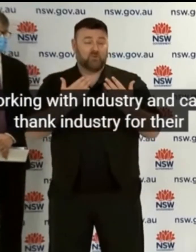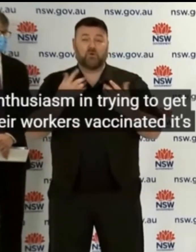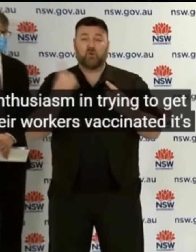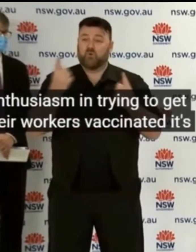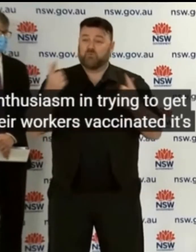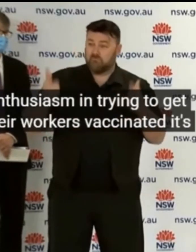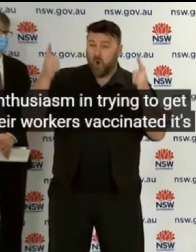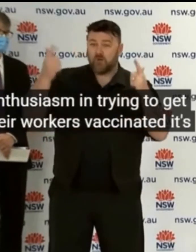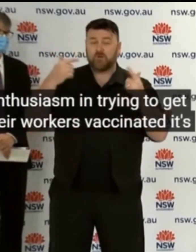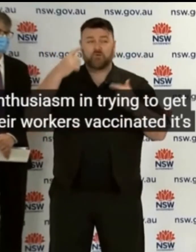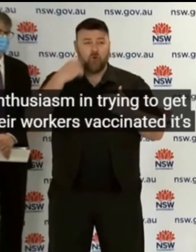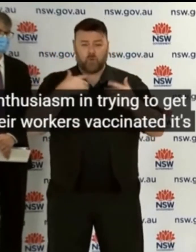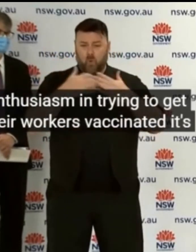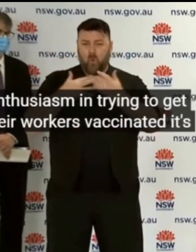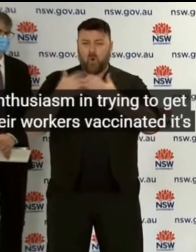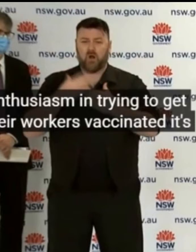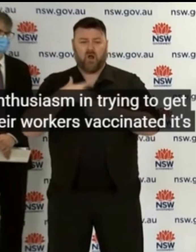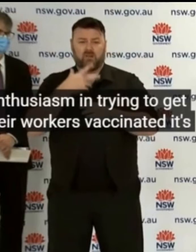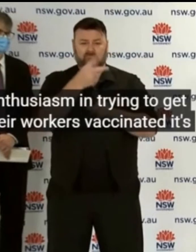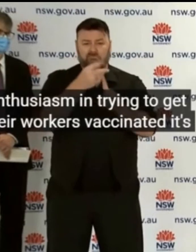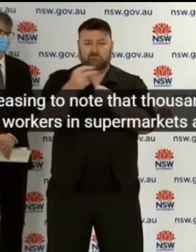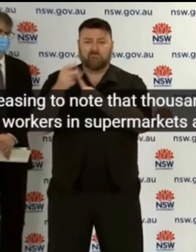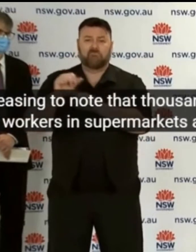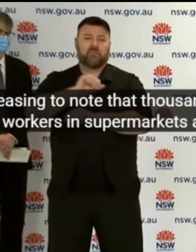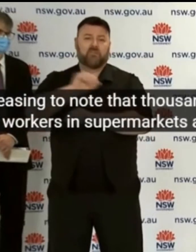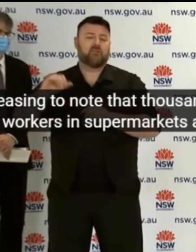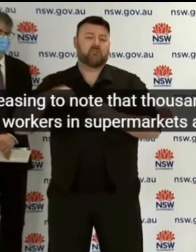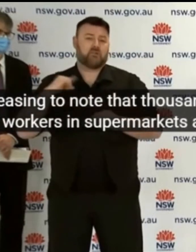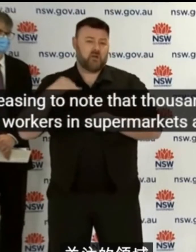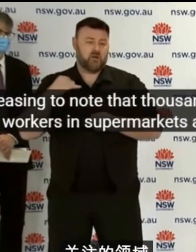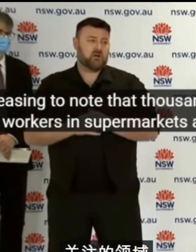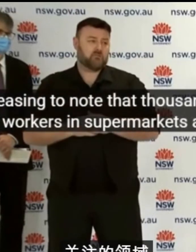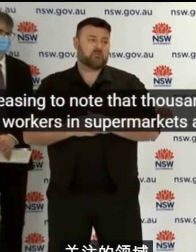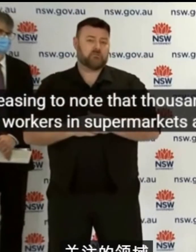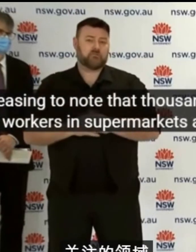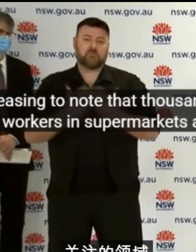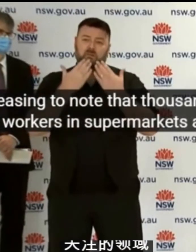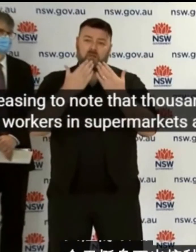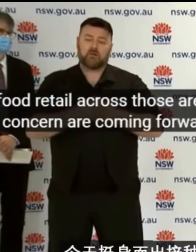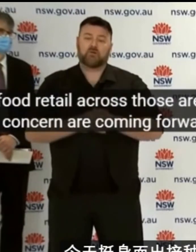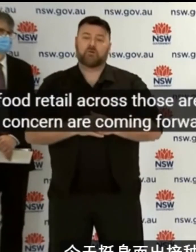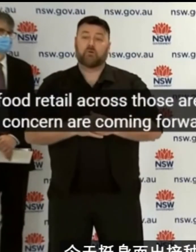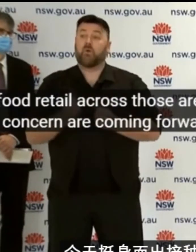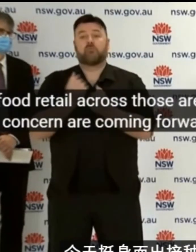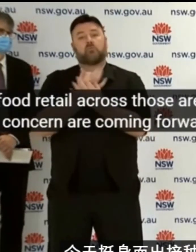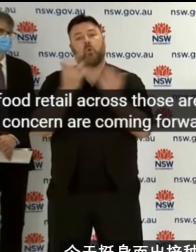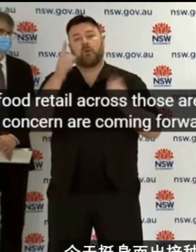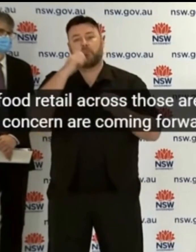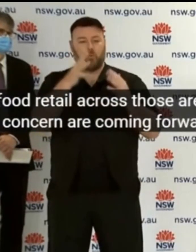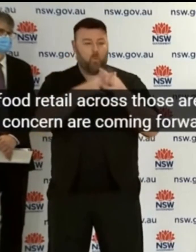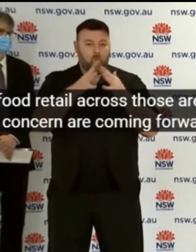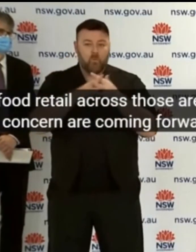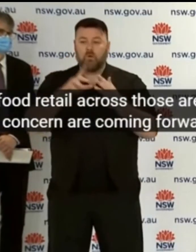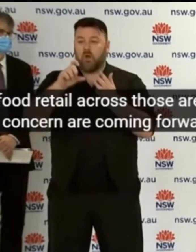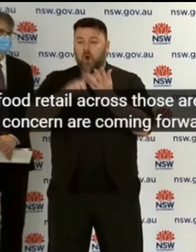in supermarkets and food retail across those areas of concern are coming forward to get vaccinated today. And I want to call out to any others who may not